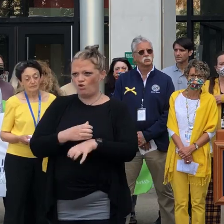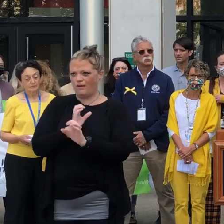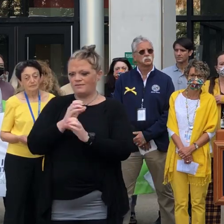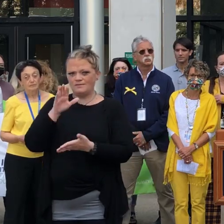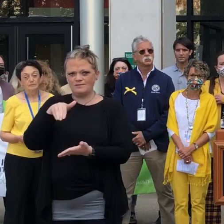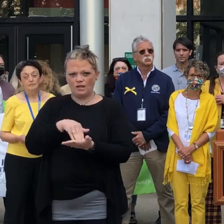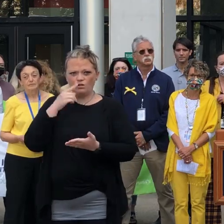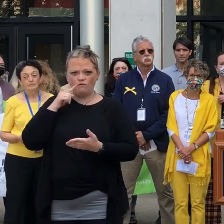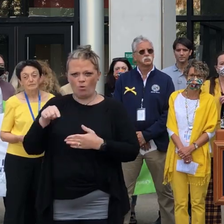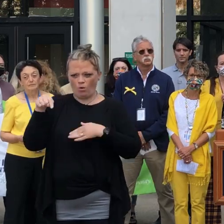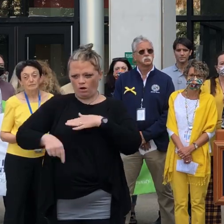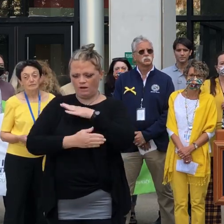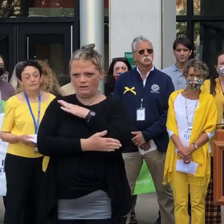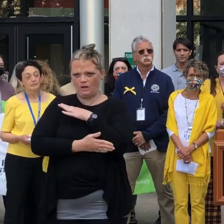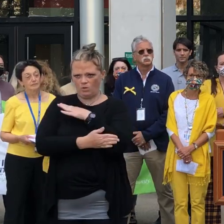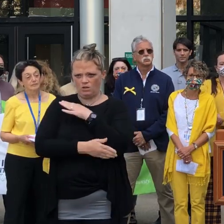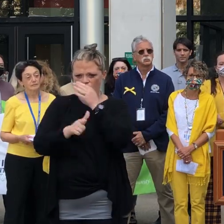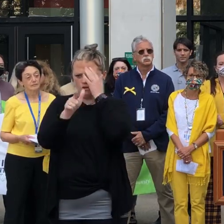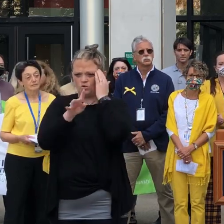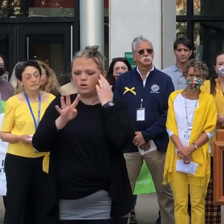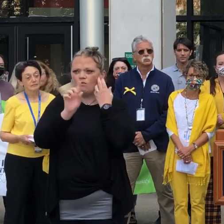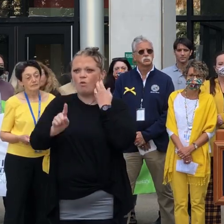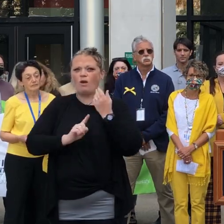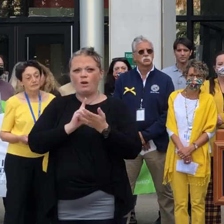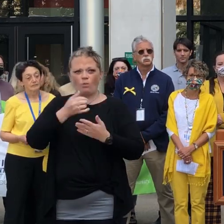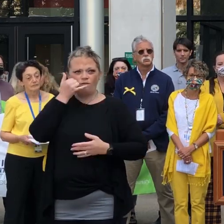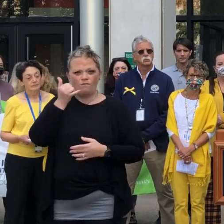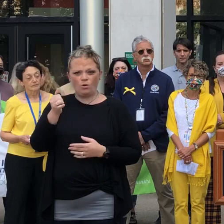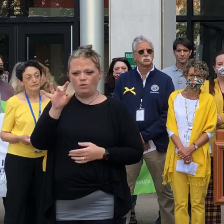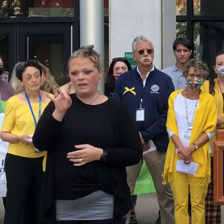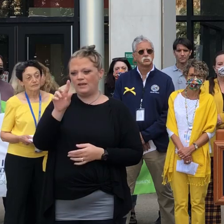for our county. Our 24-hour hotline is